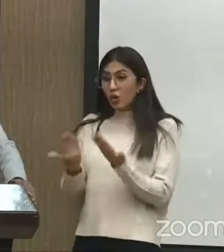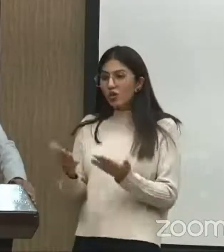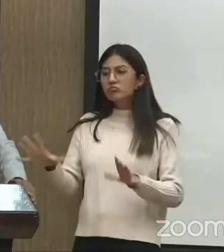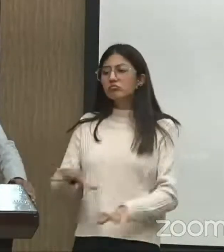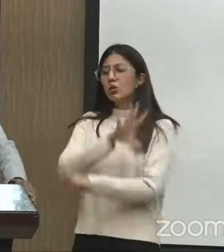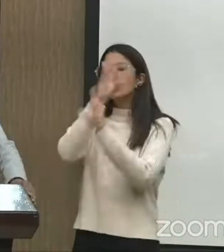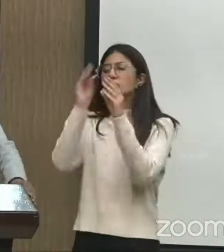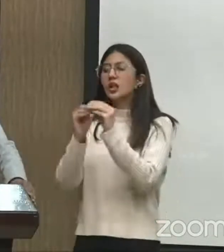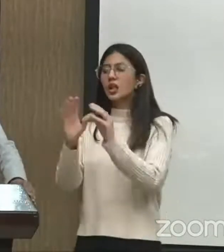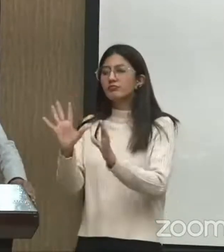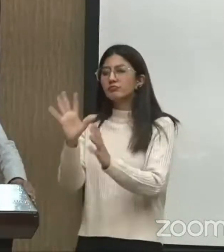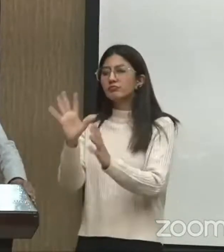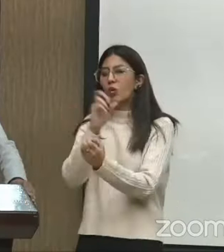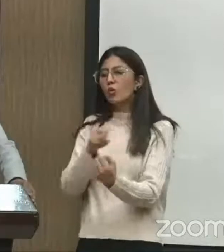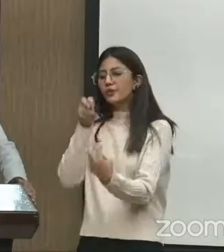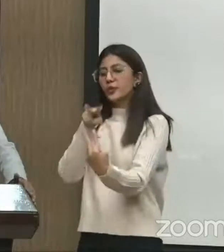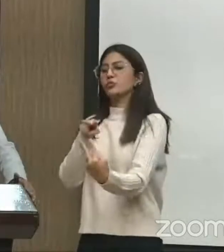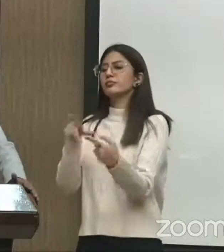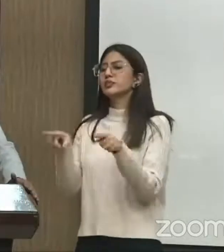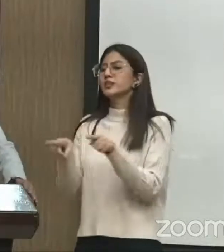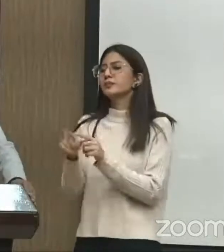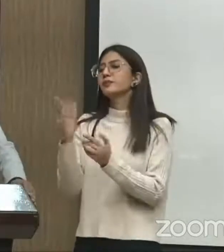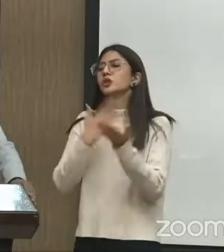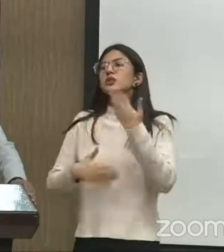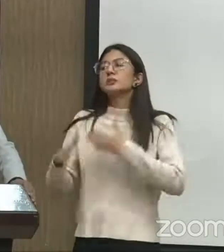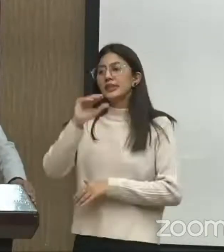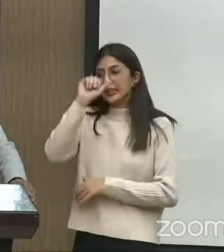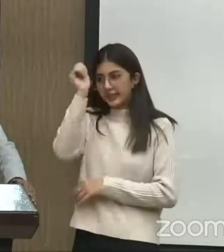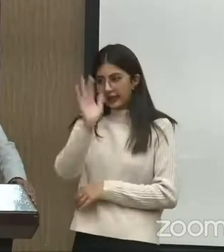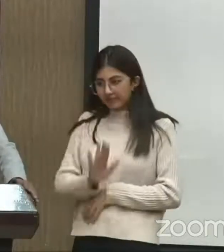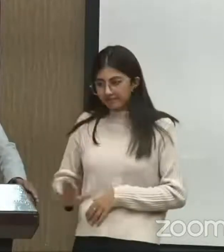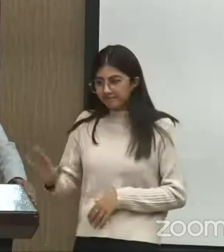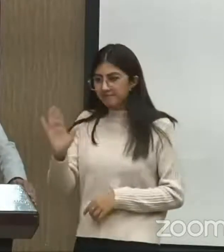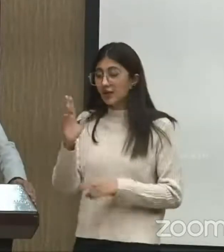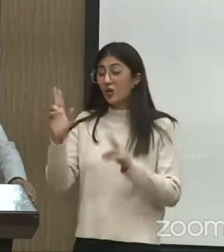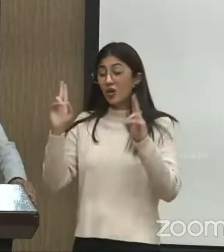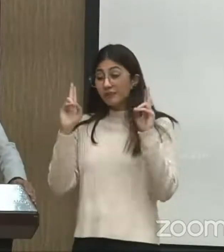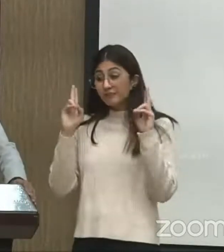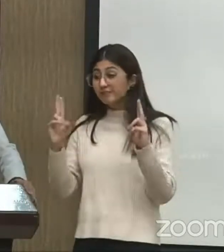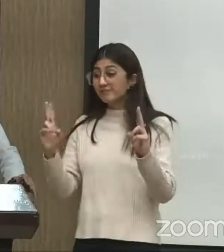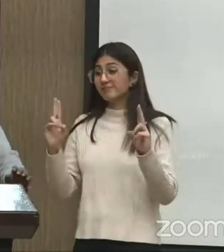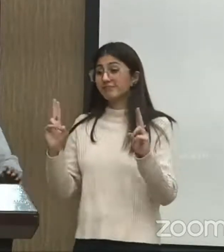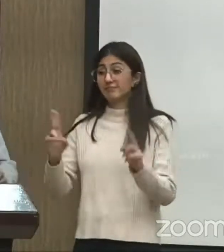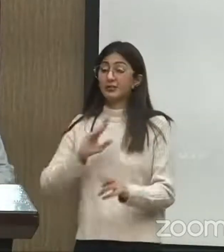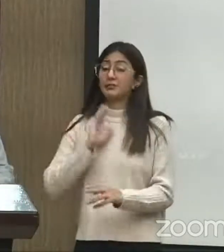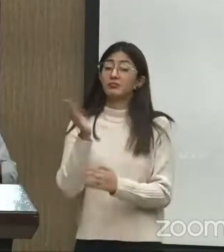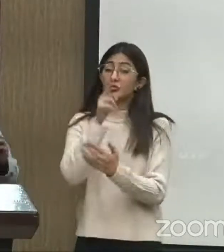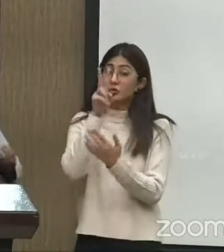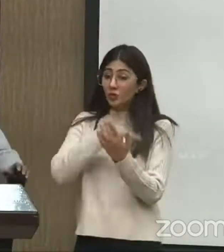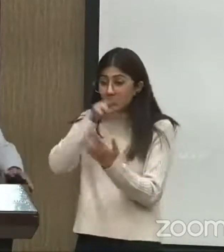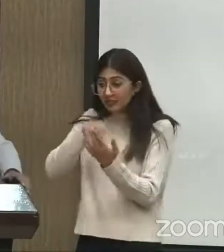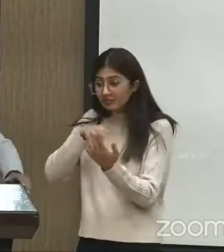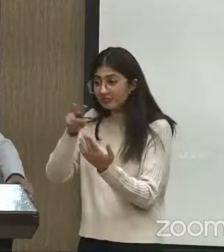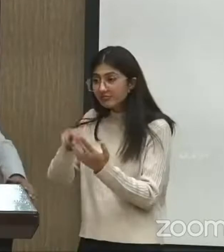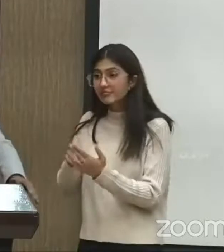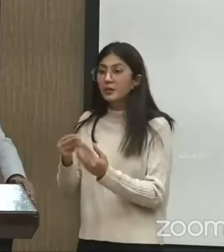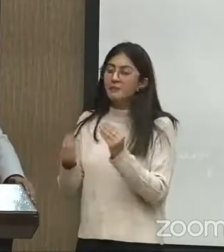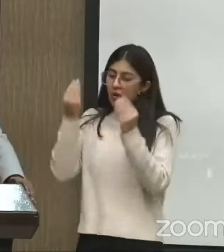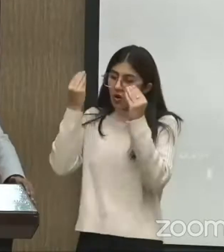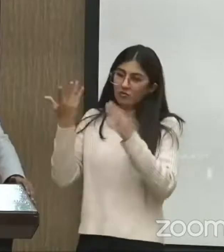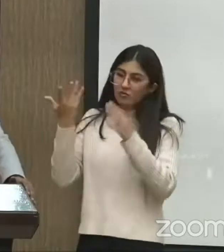of disability in India. And I really hope that this is read and become part of